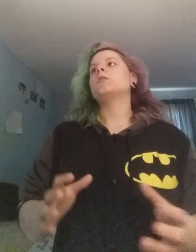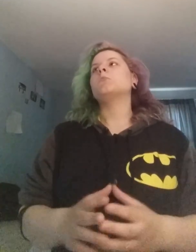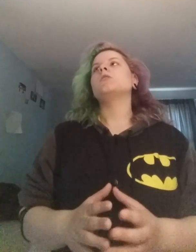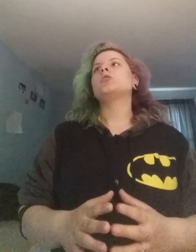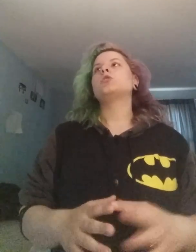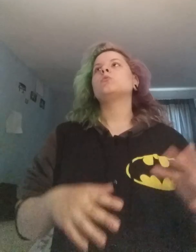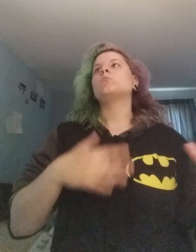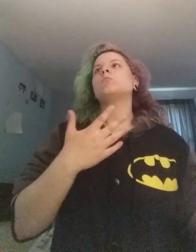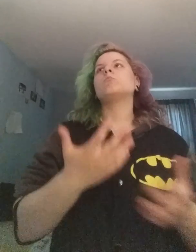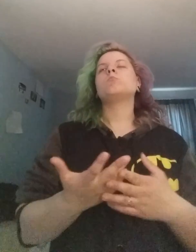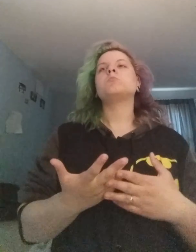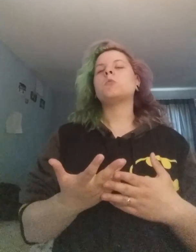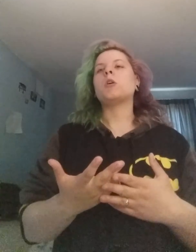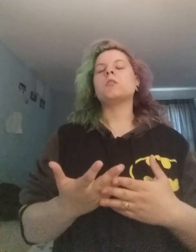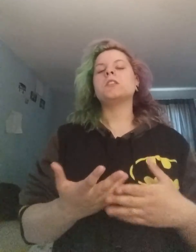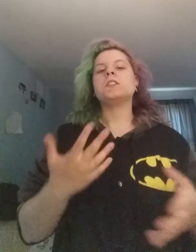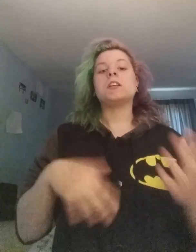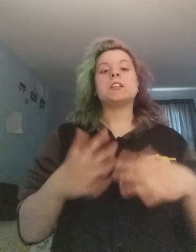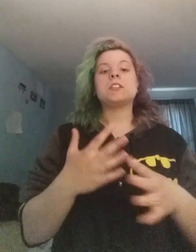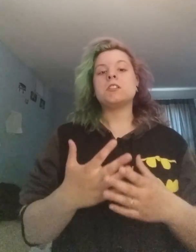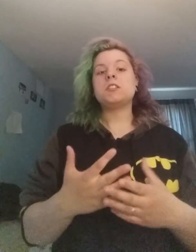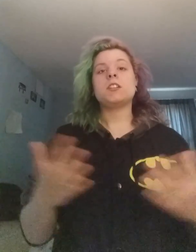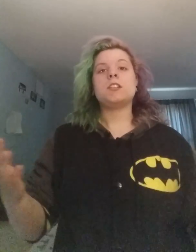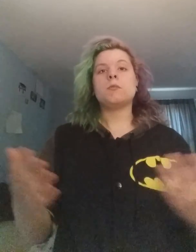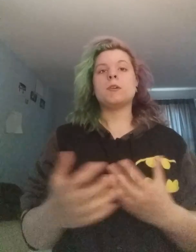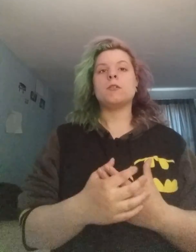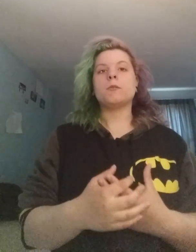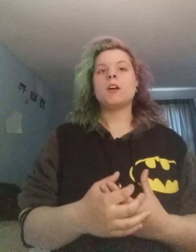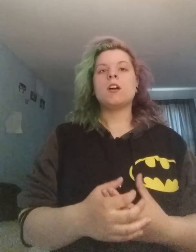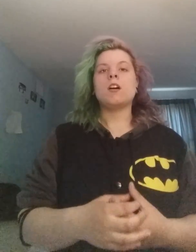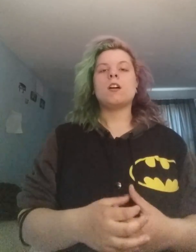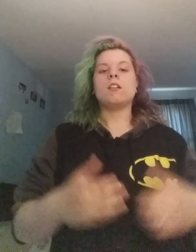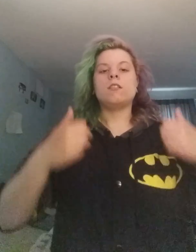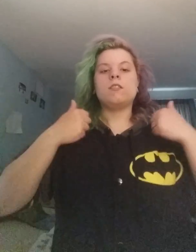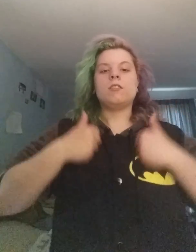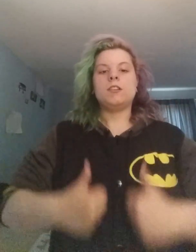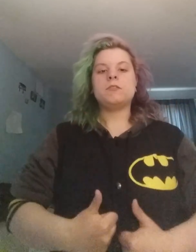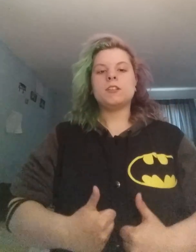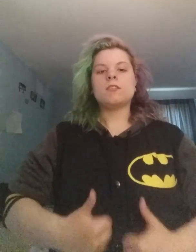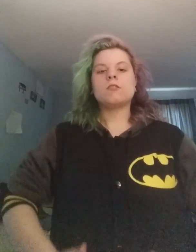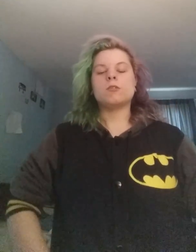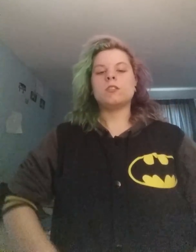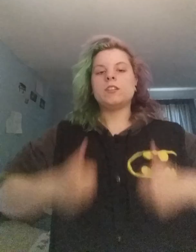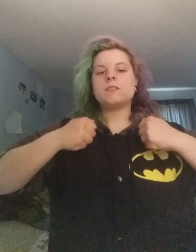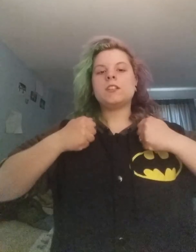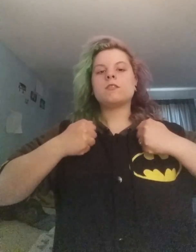pretty much all that i can say about uh living or living